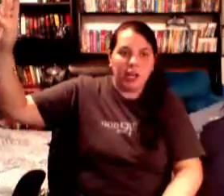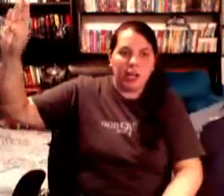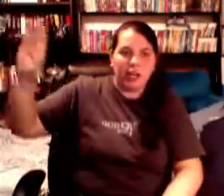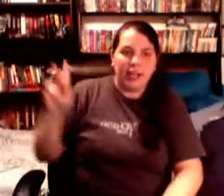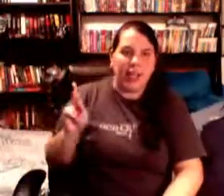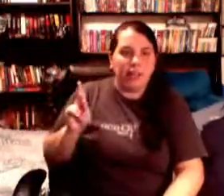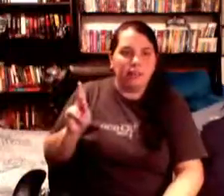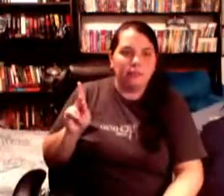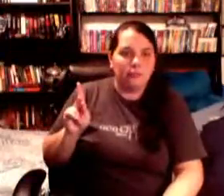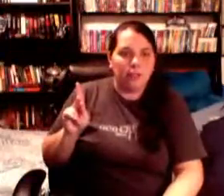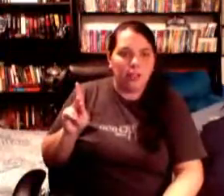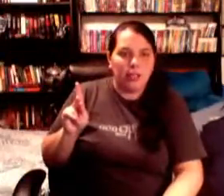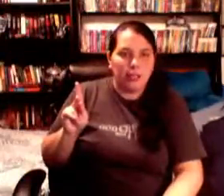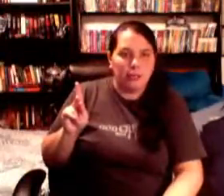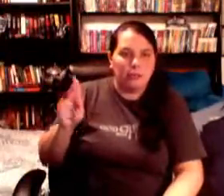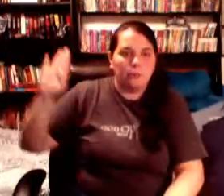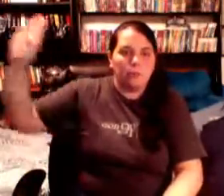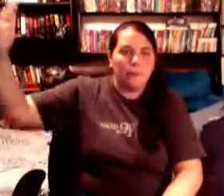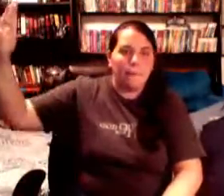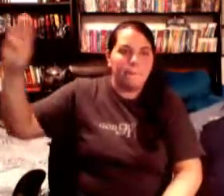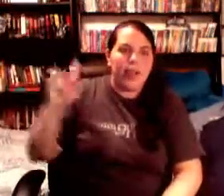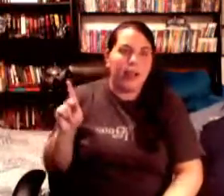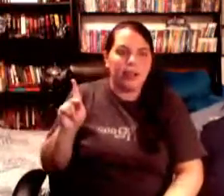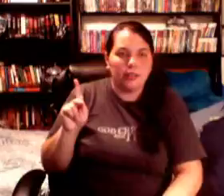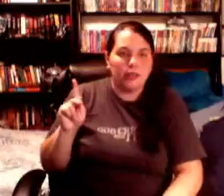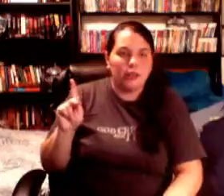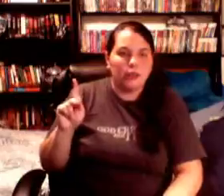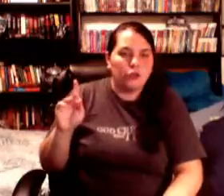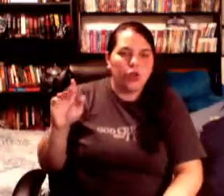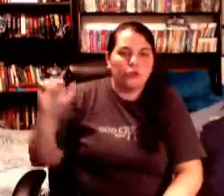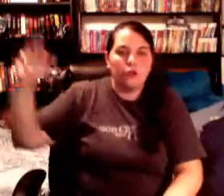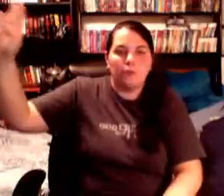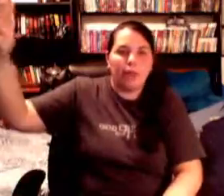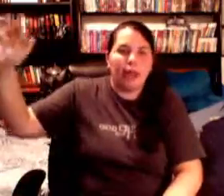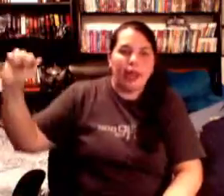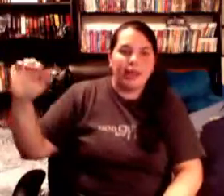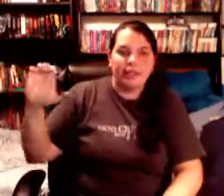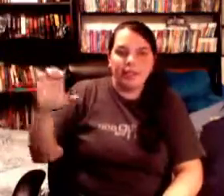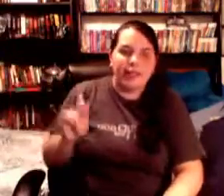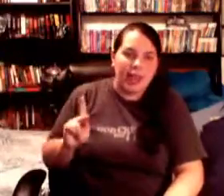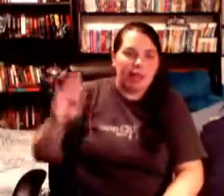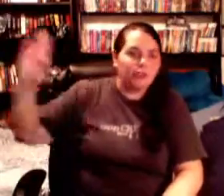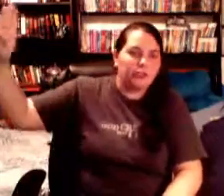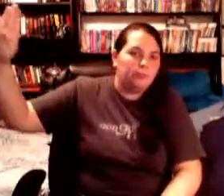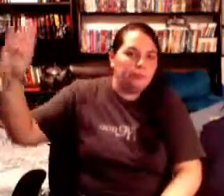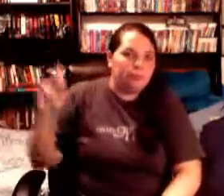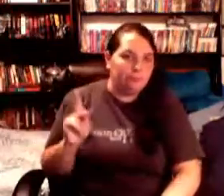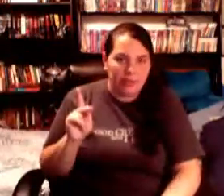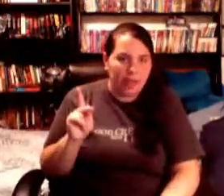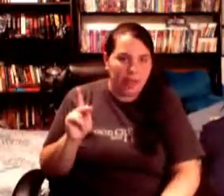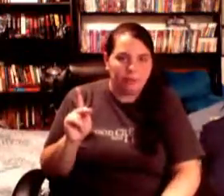there, K here, back. So you don't have to do the B-A-C-K, it's just B-K,